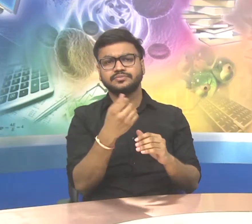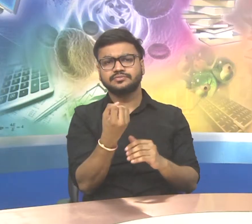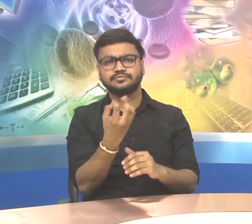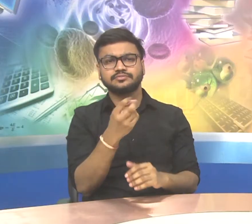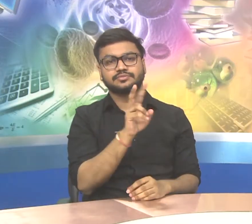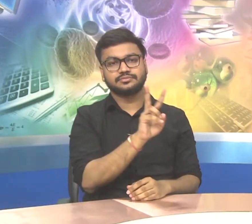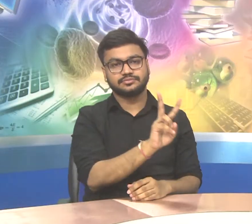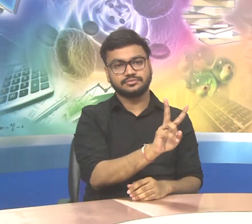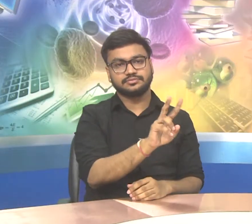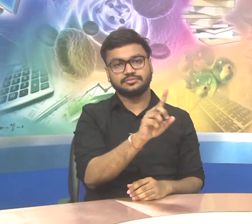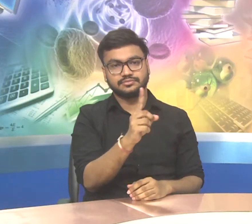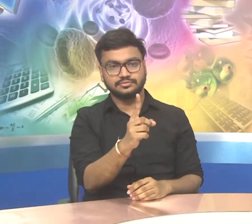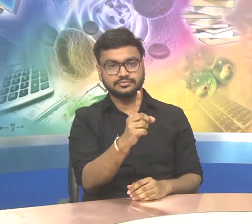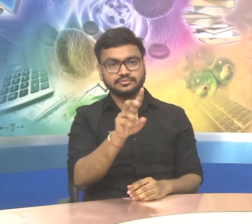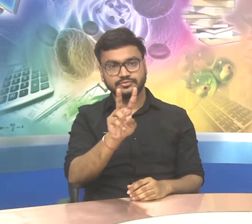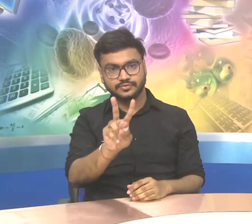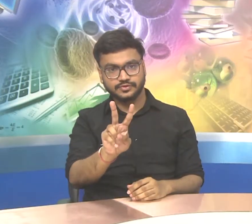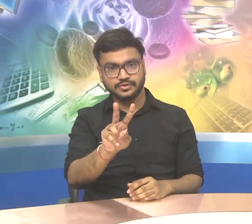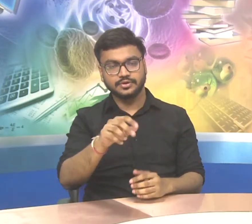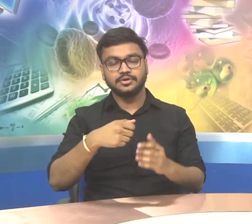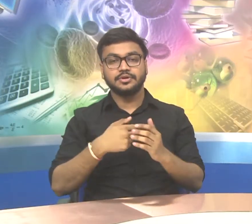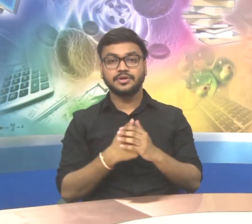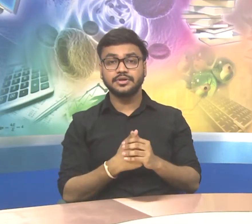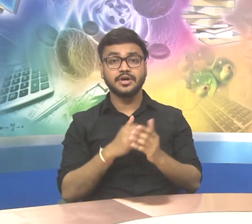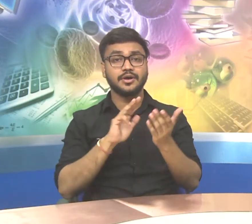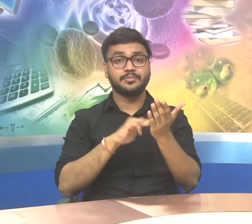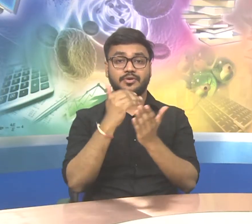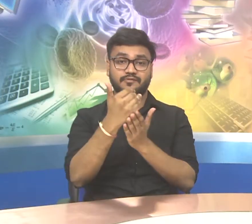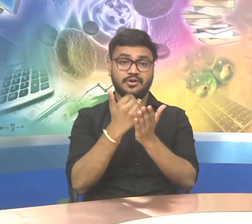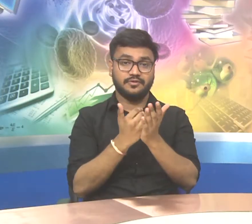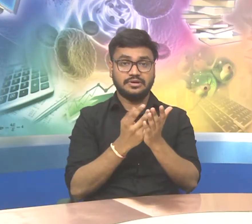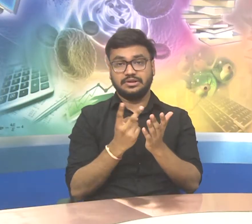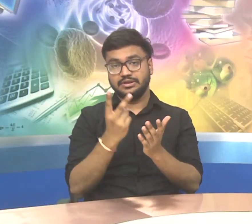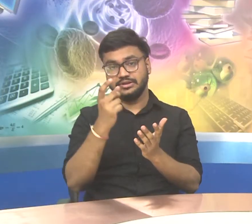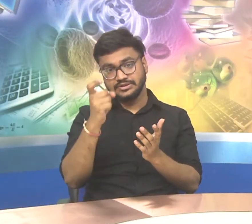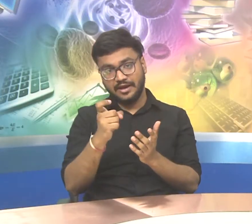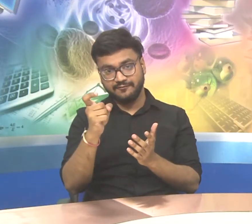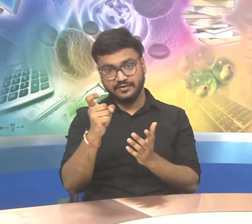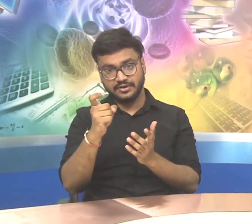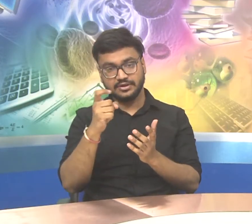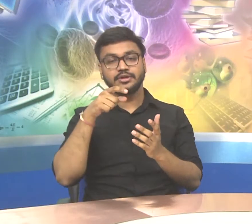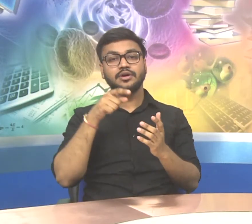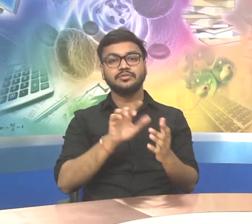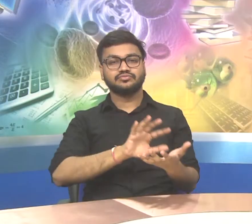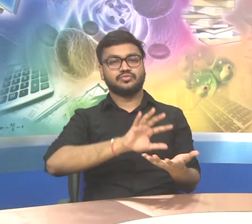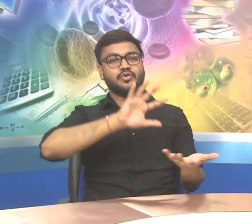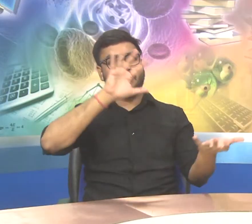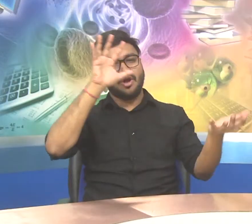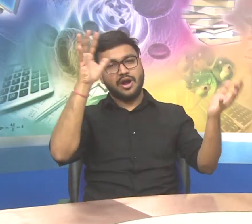10th, book number 212, module number